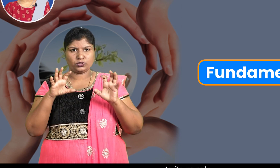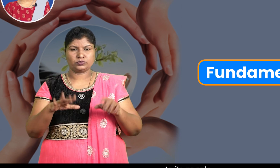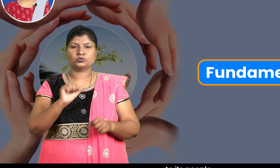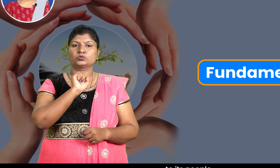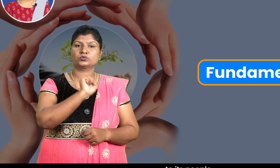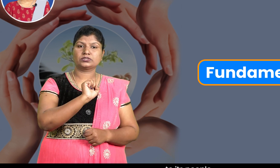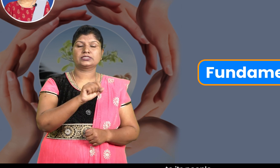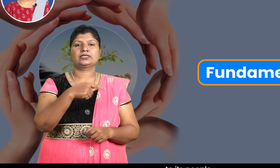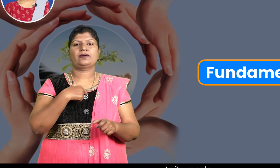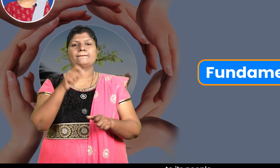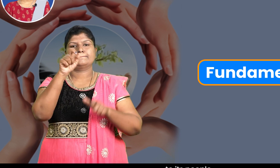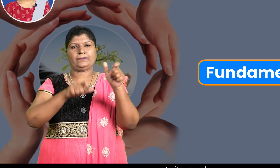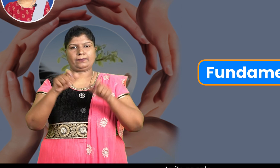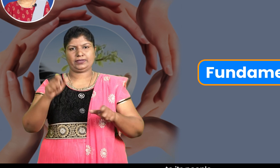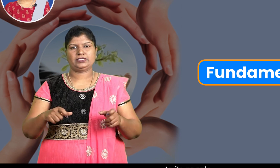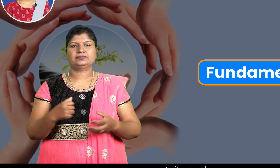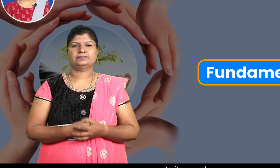people.